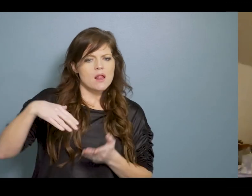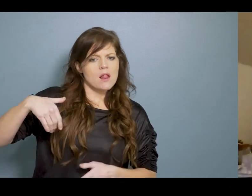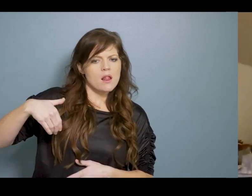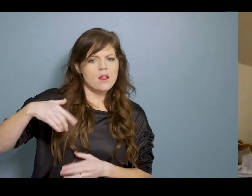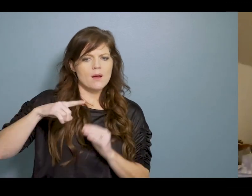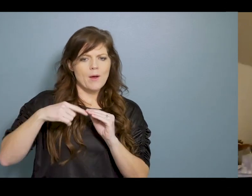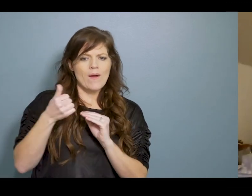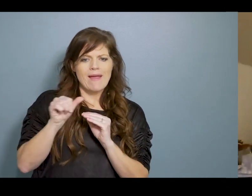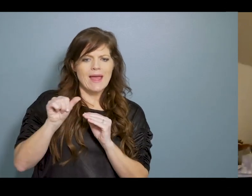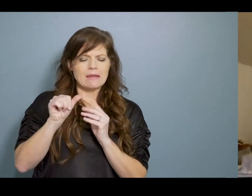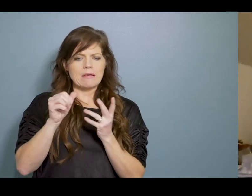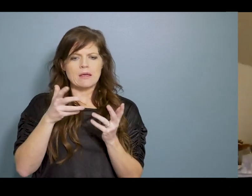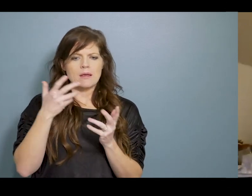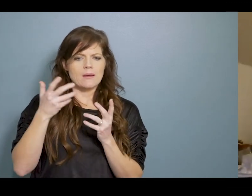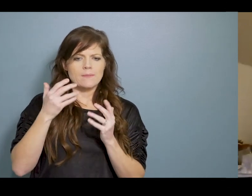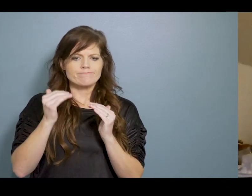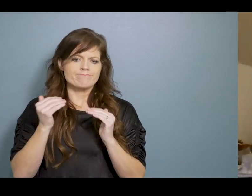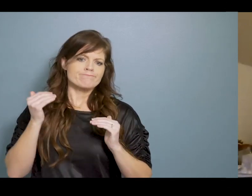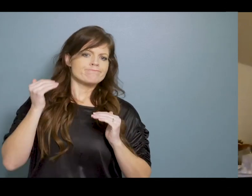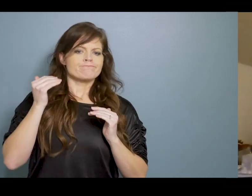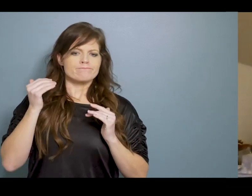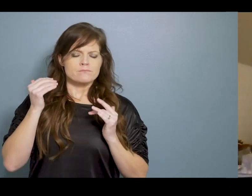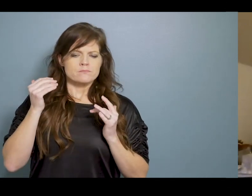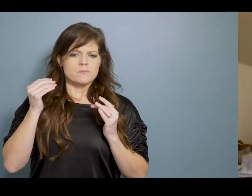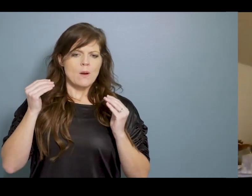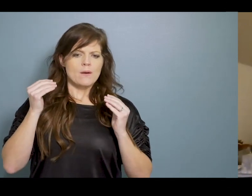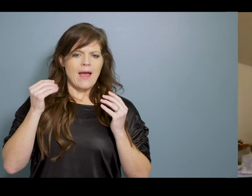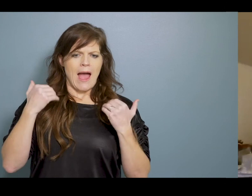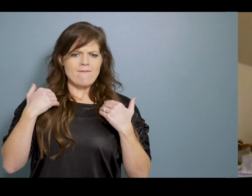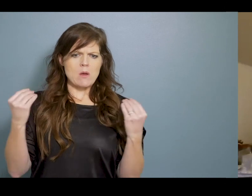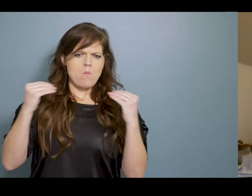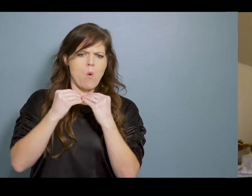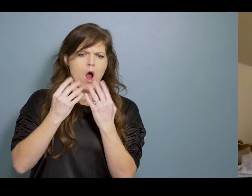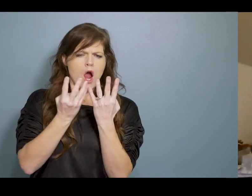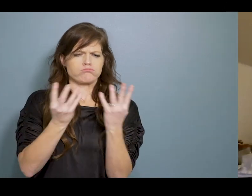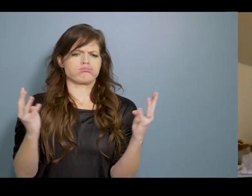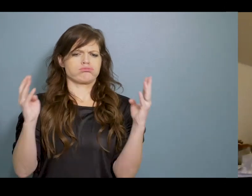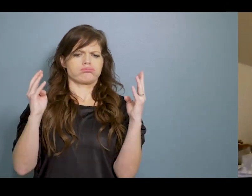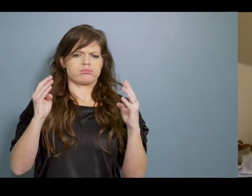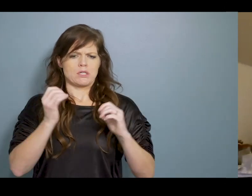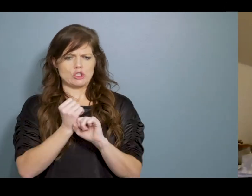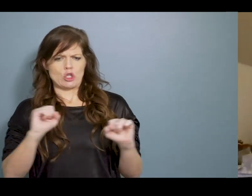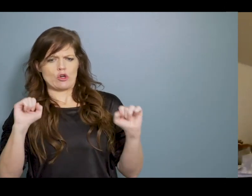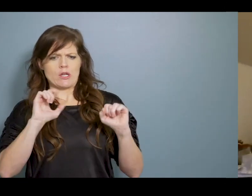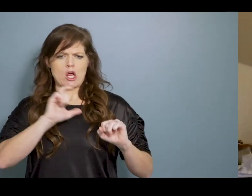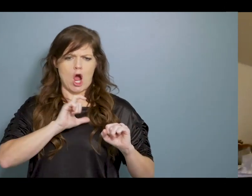of enhanced presence of, bringing on additional security